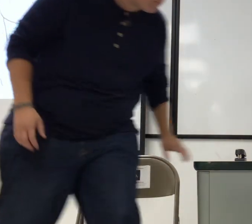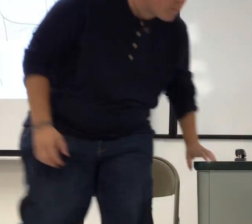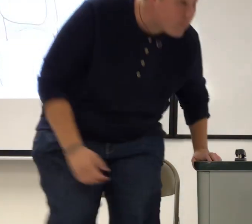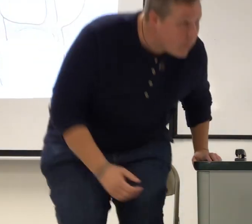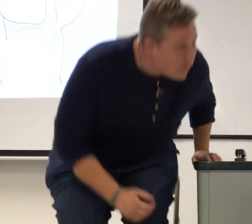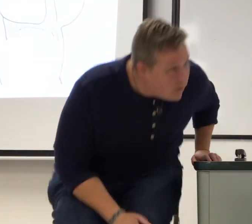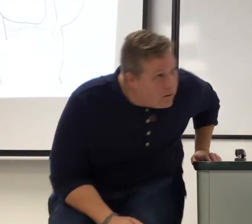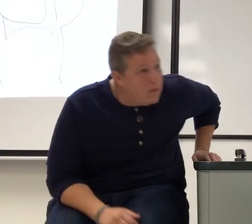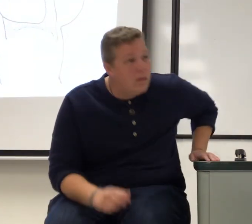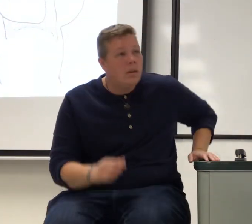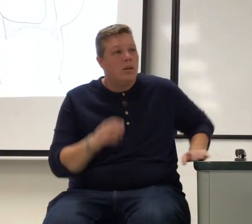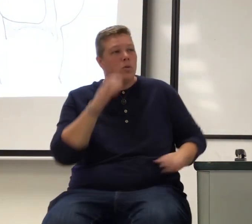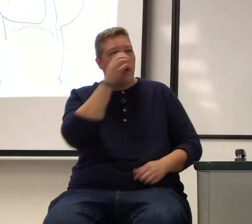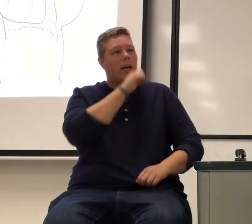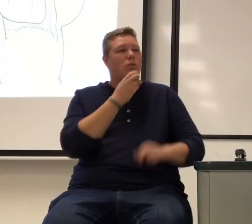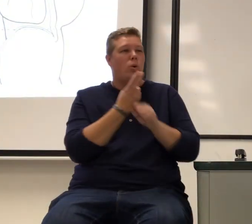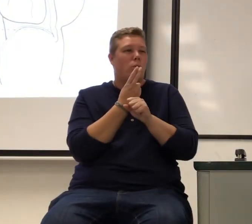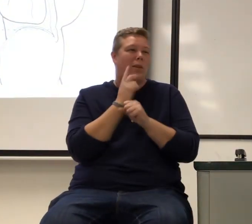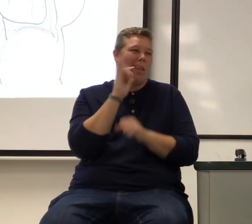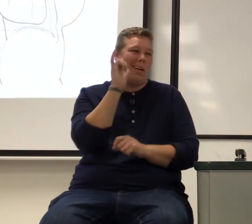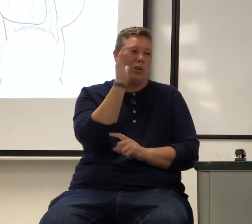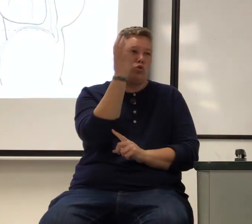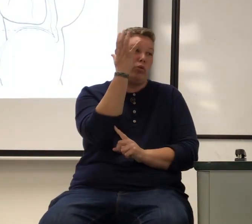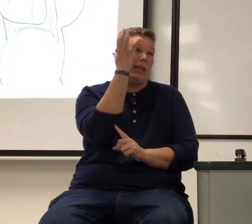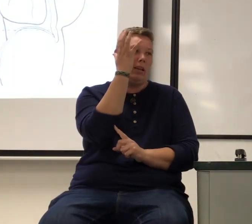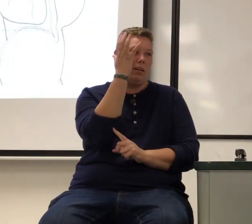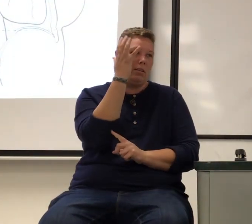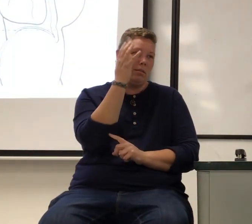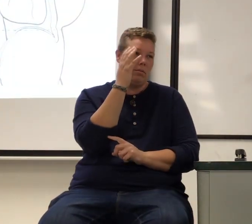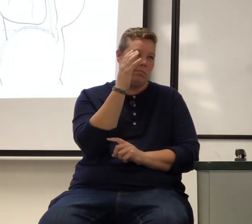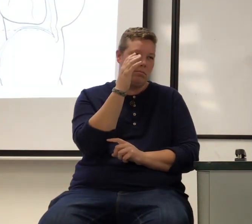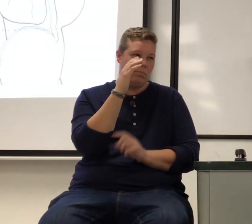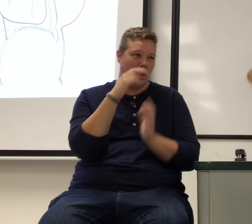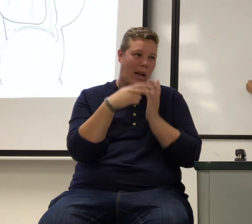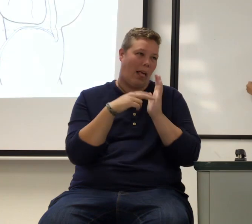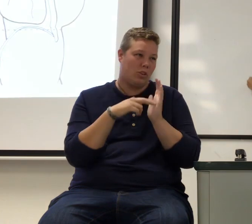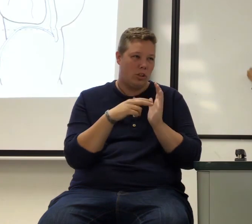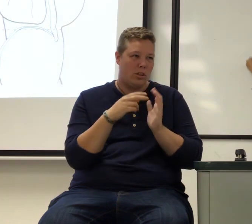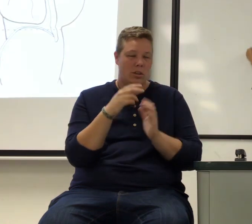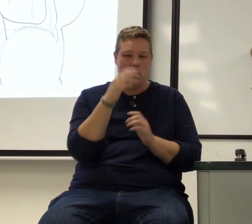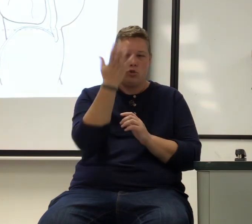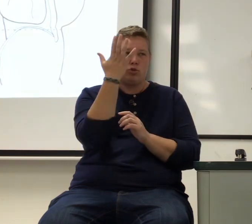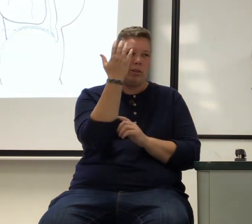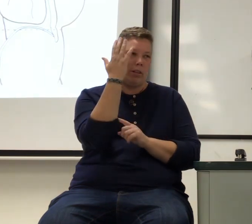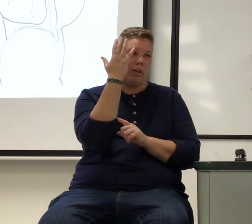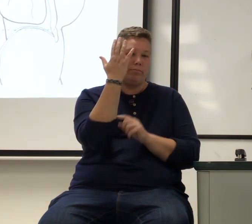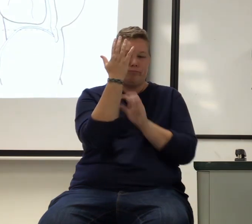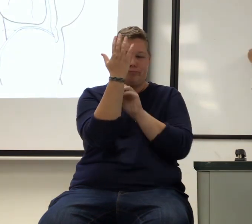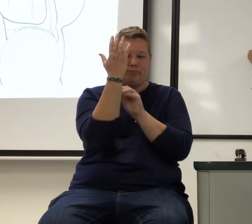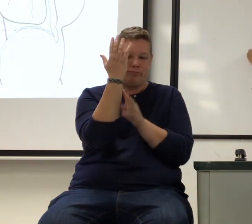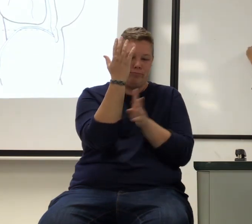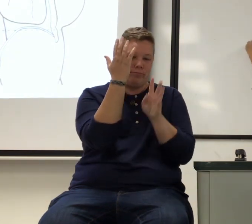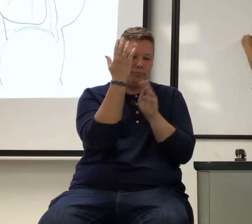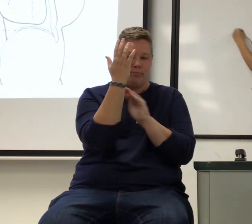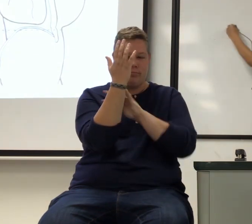So I guess they're using a tree analogy, like a tree trunk, but the tree trunk gives off